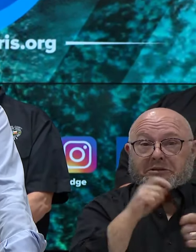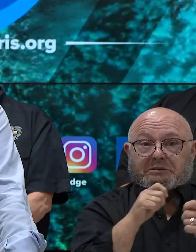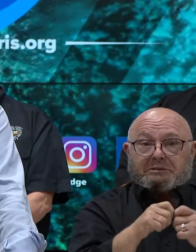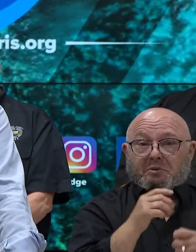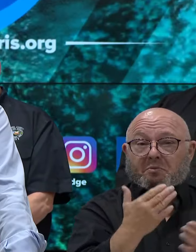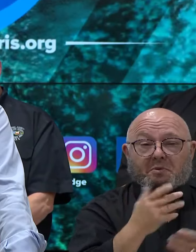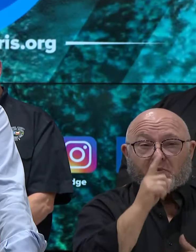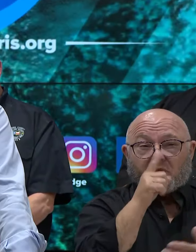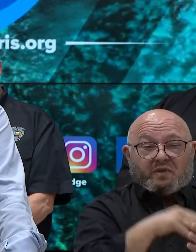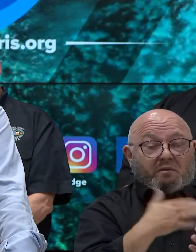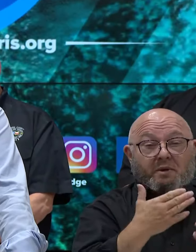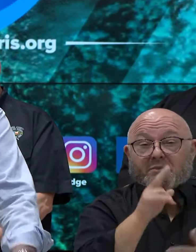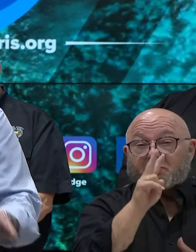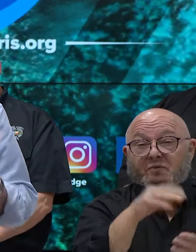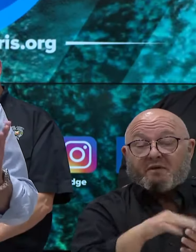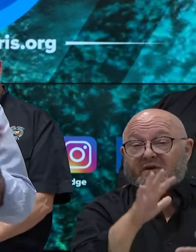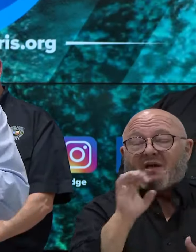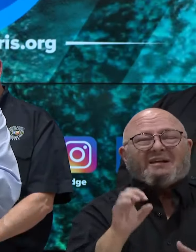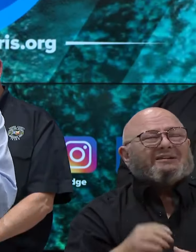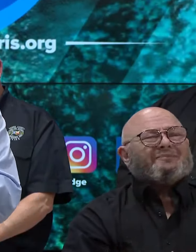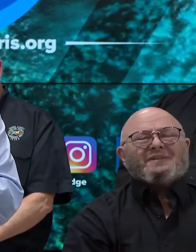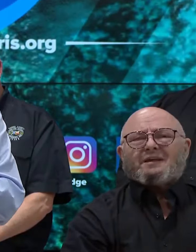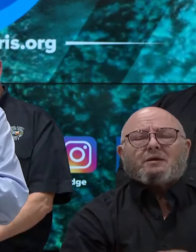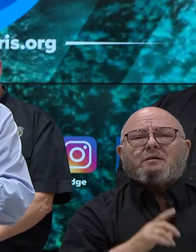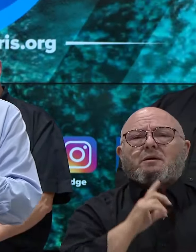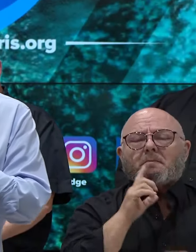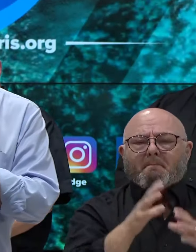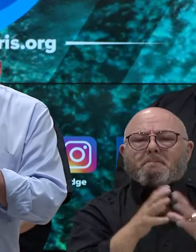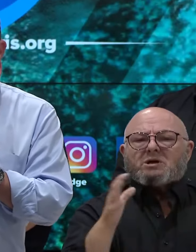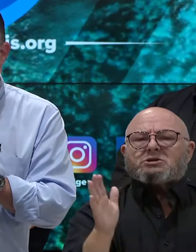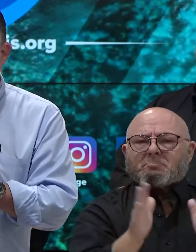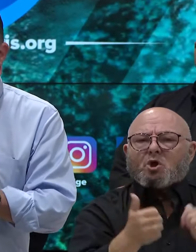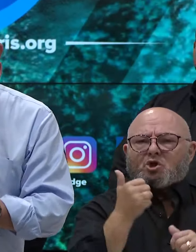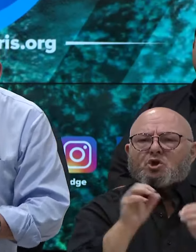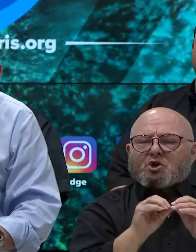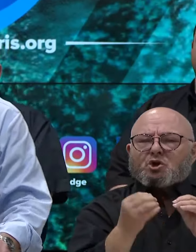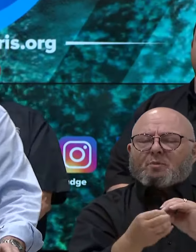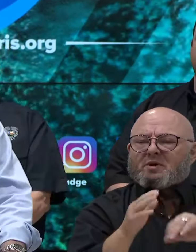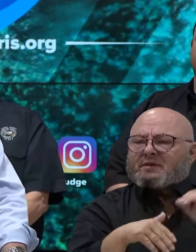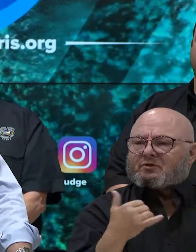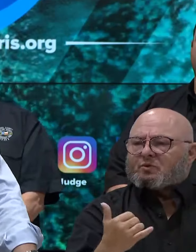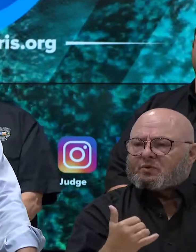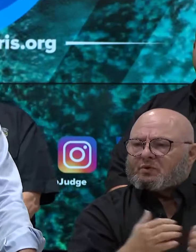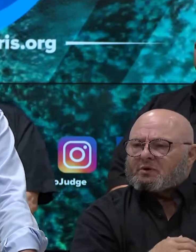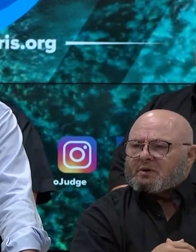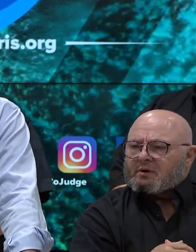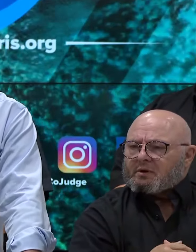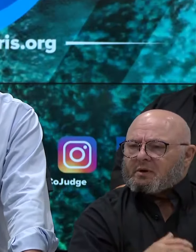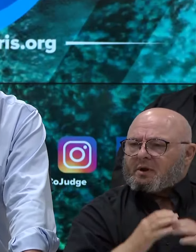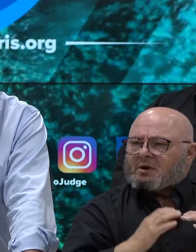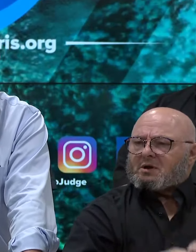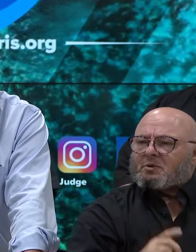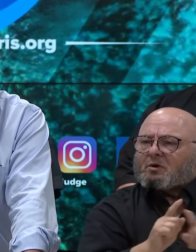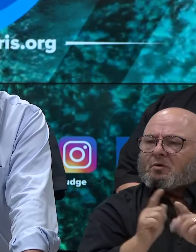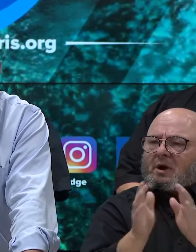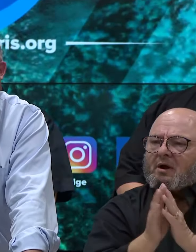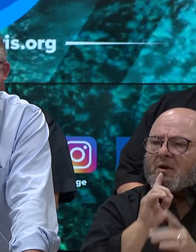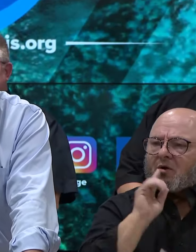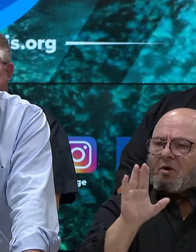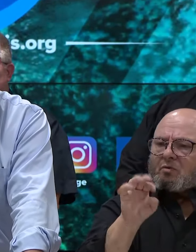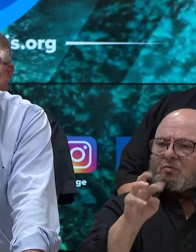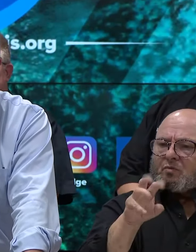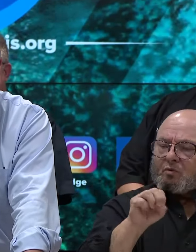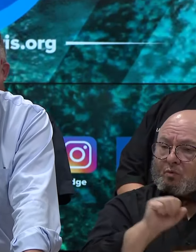1,000. It could have been 2,500. I mean, it was a much smaller number. And I've also heard from customers asking, are the crews working throughout the night? Are they